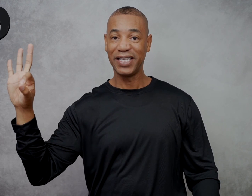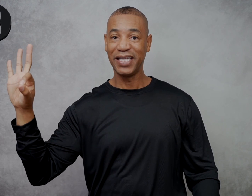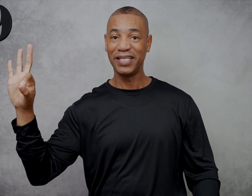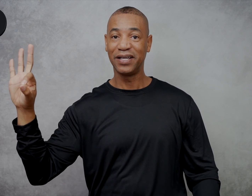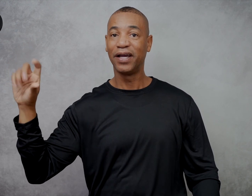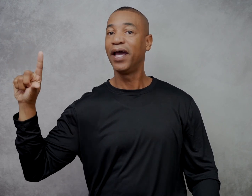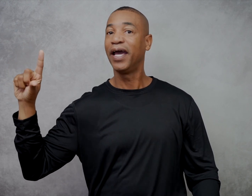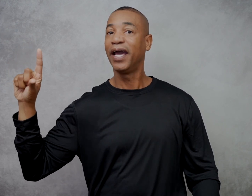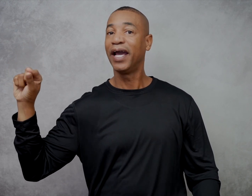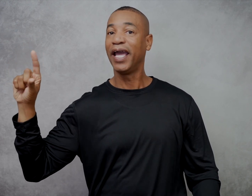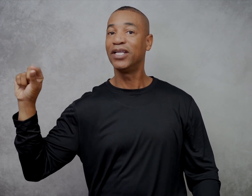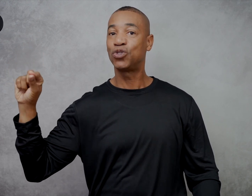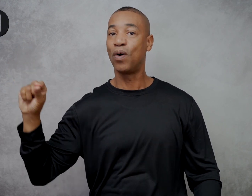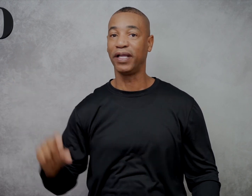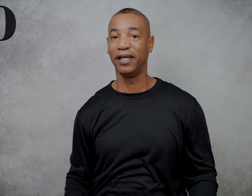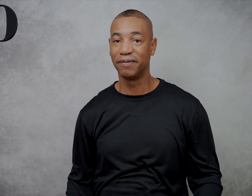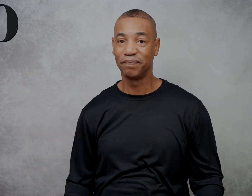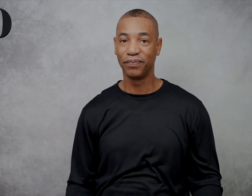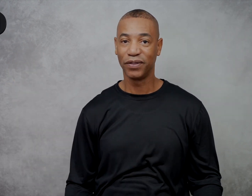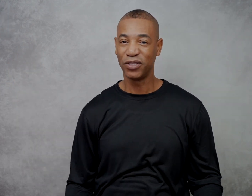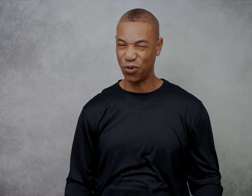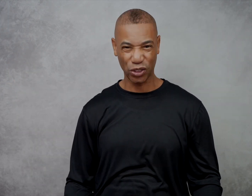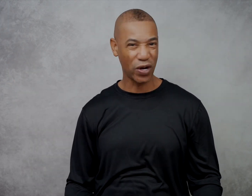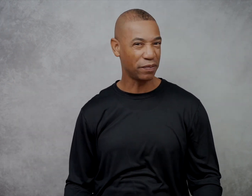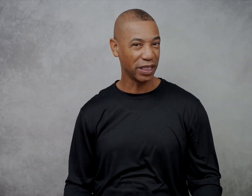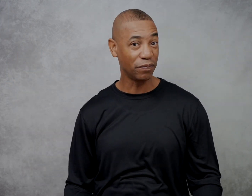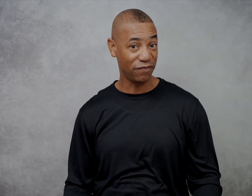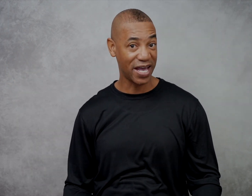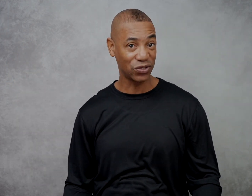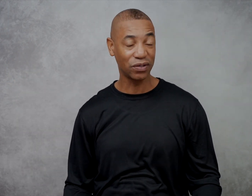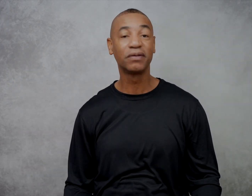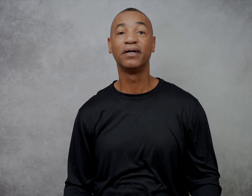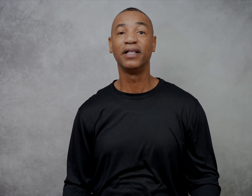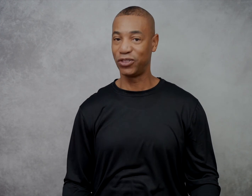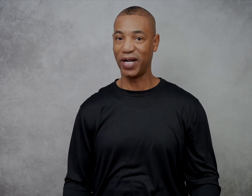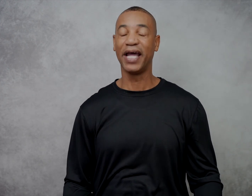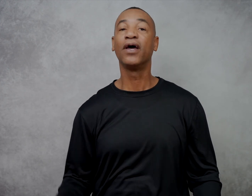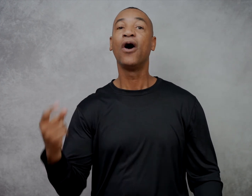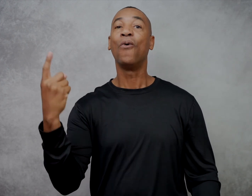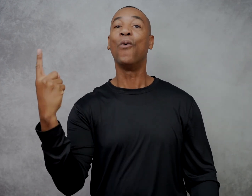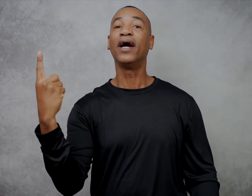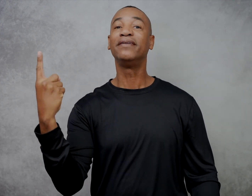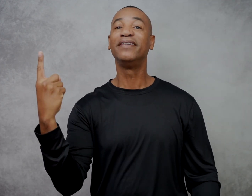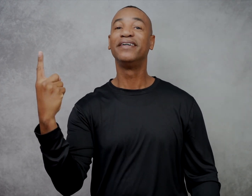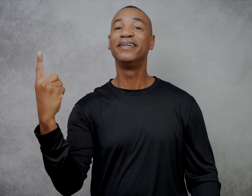19, and 20. Do you want to try them a little bit faster? Let's try that. 1,